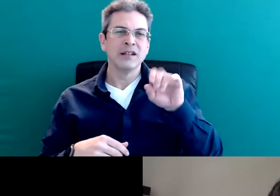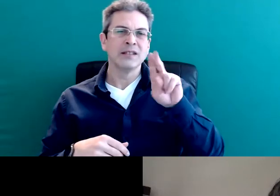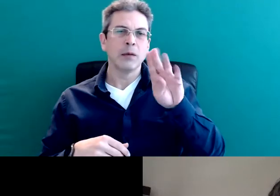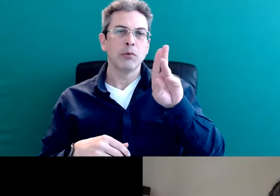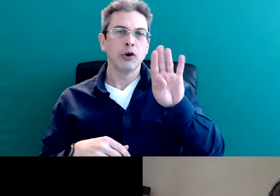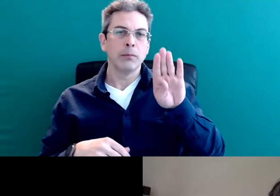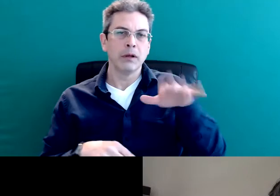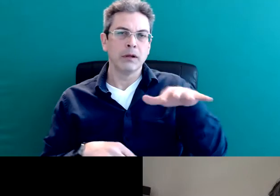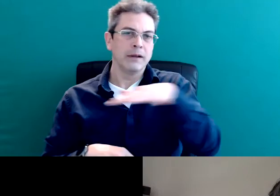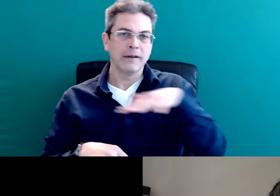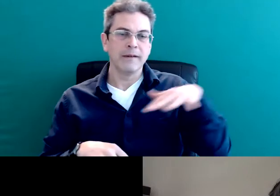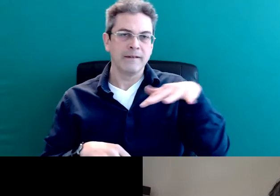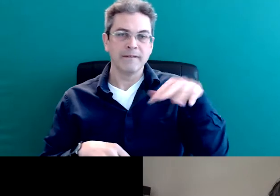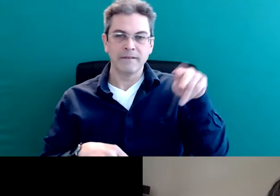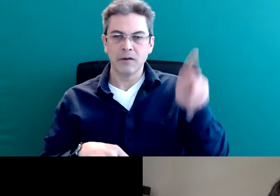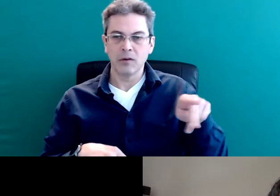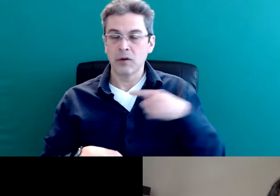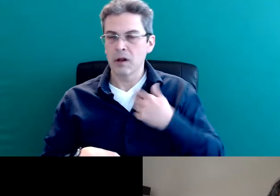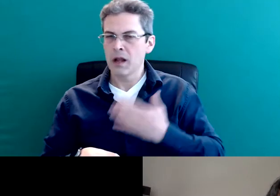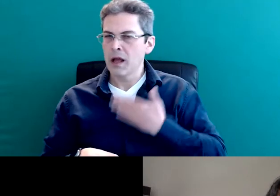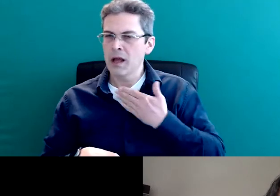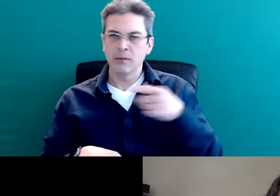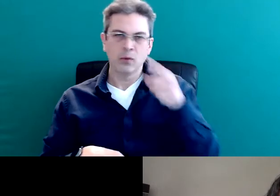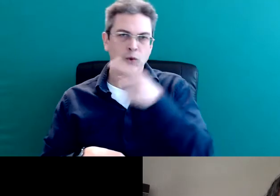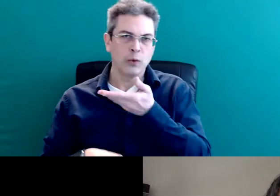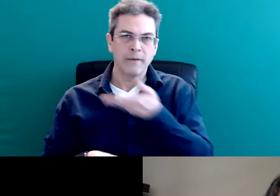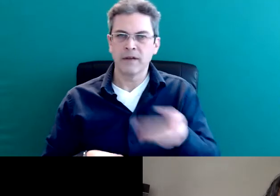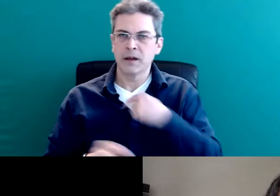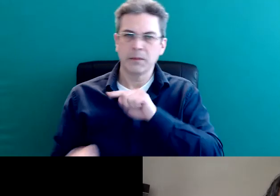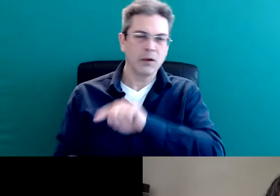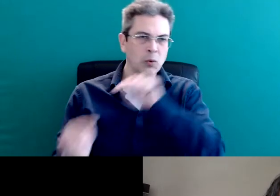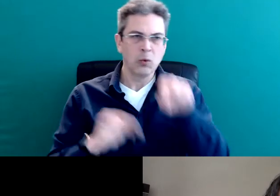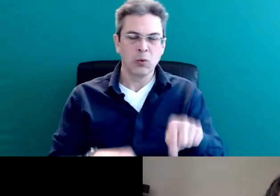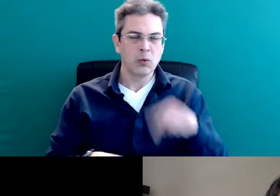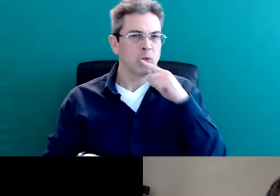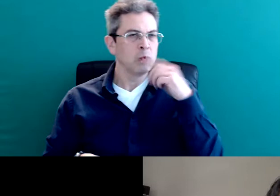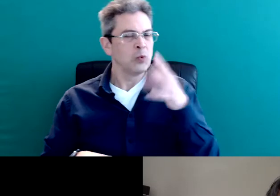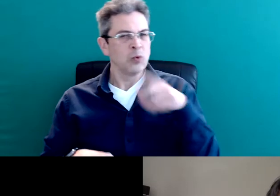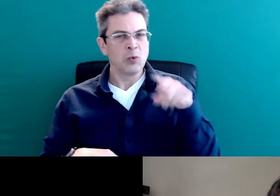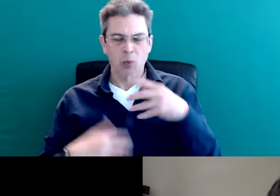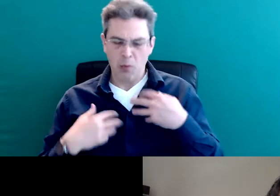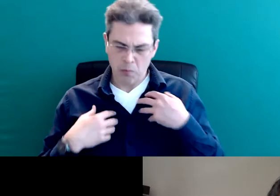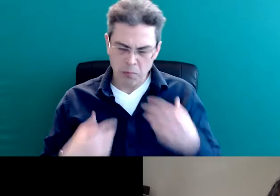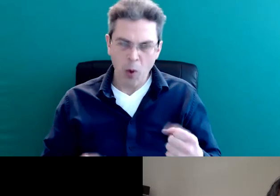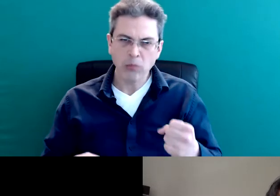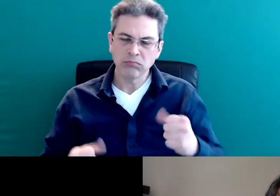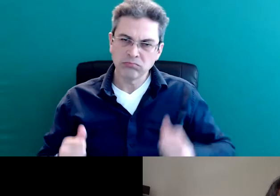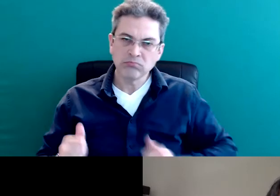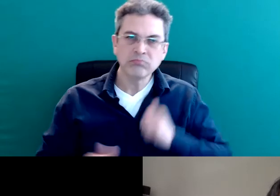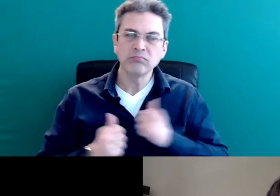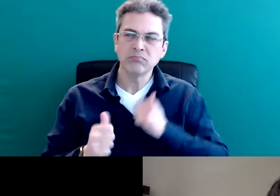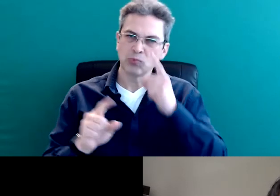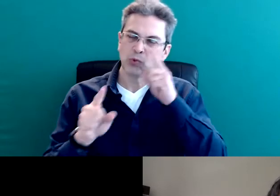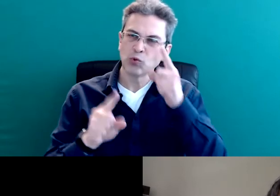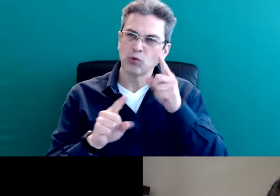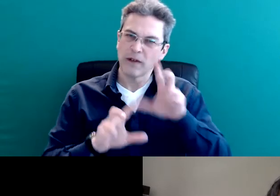I greatly appreciate you all asking me to be here. I think it is incredibly bold and forward moving of you to really want to invest